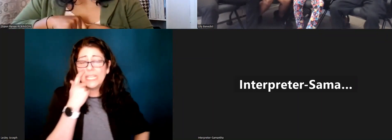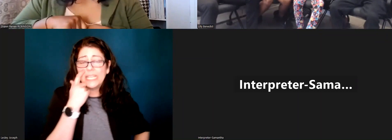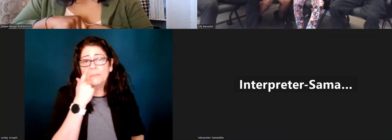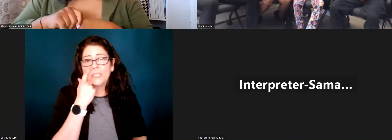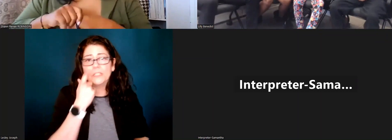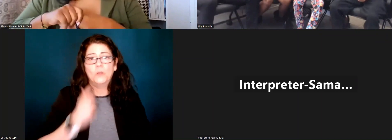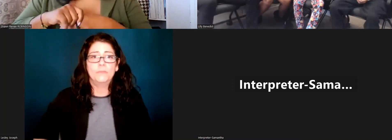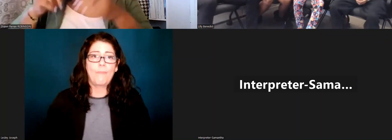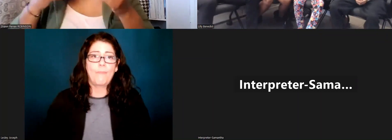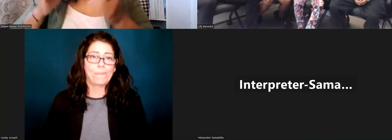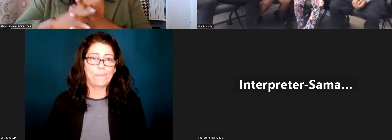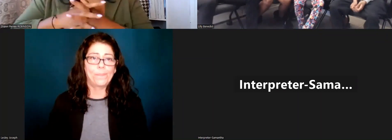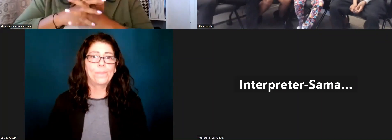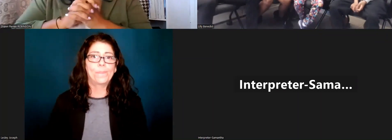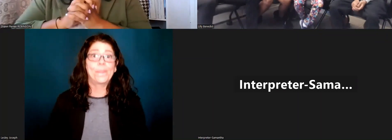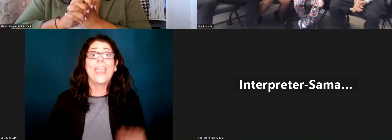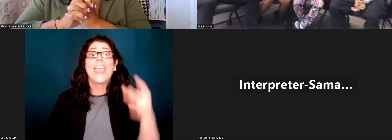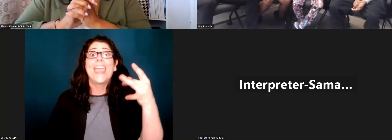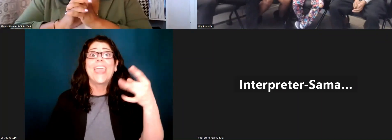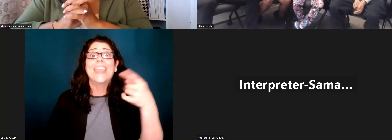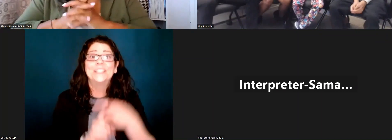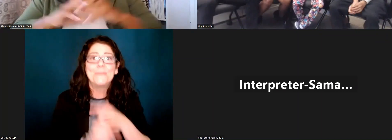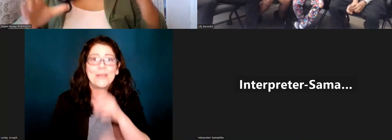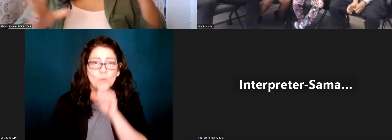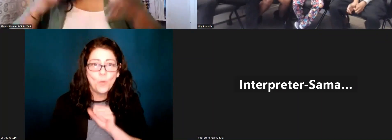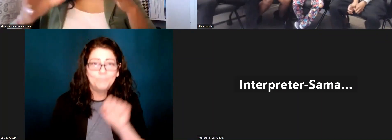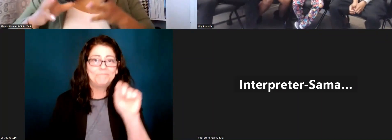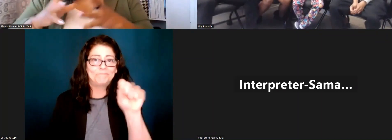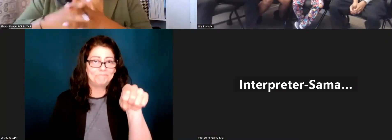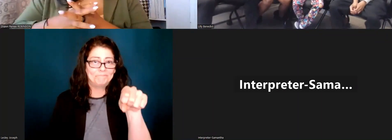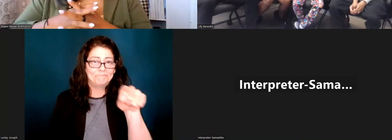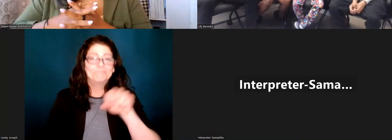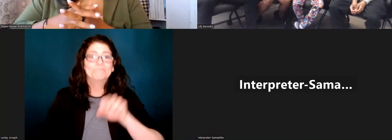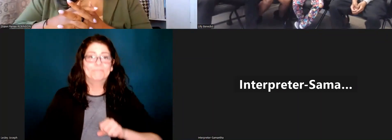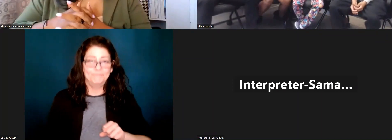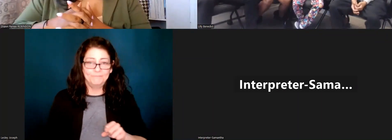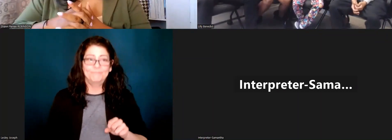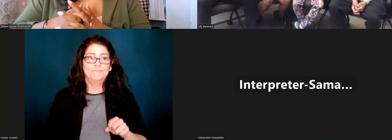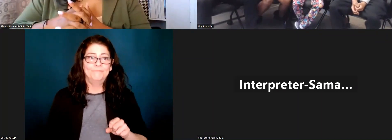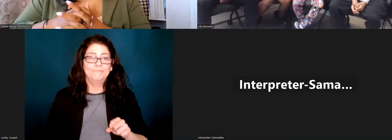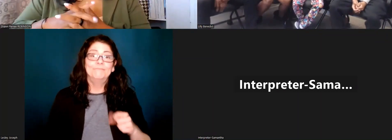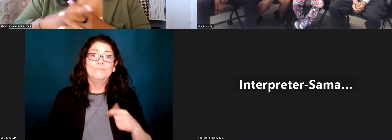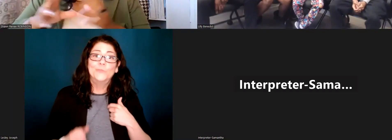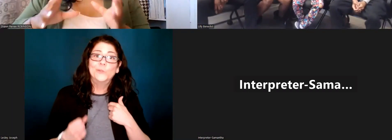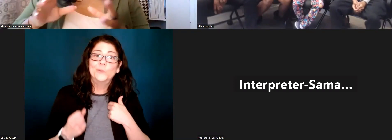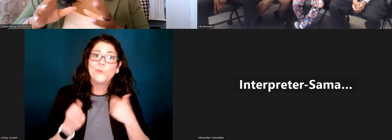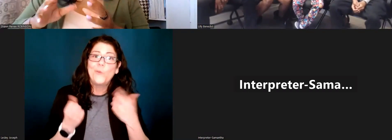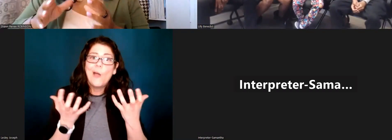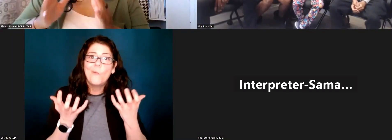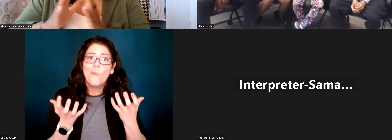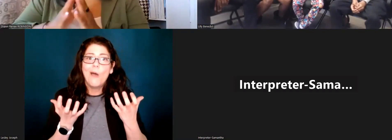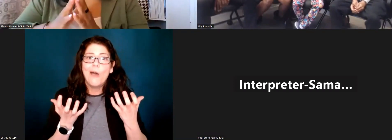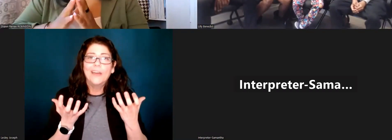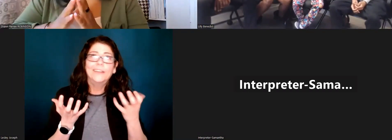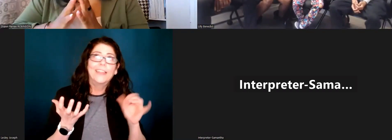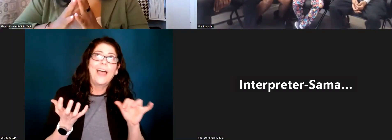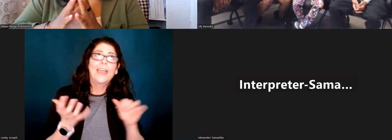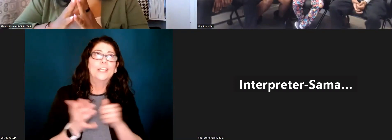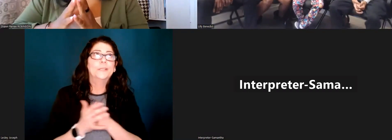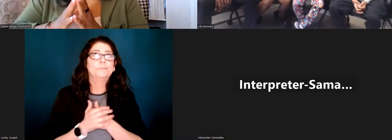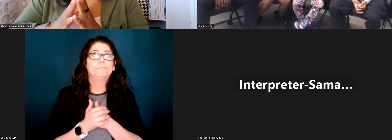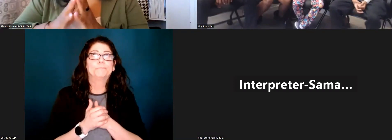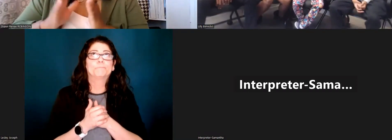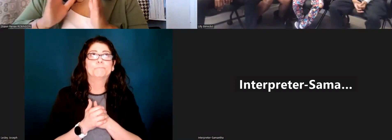I was 18 months old. 18 months old. So I want to kind of